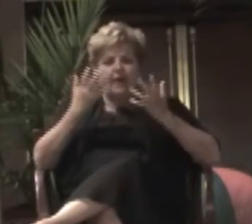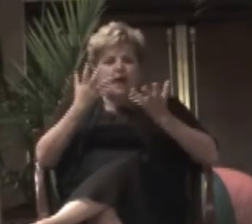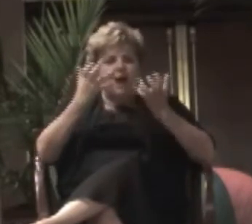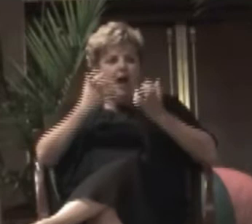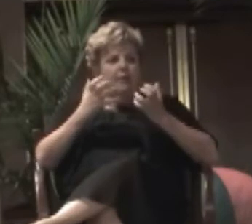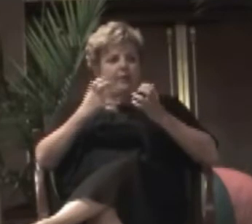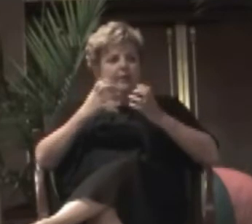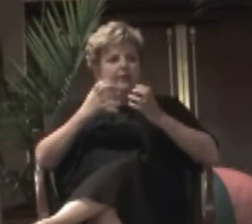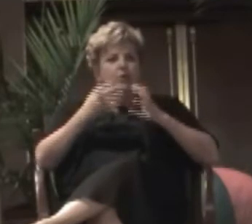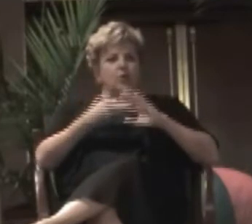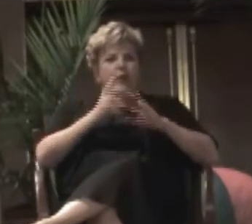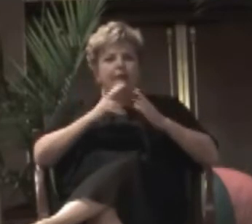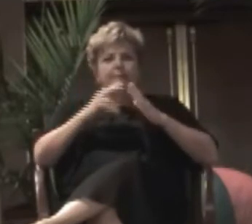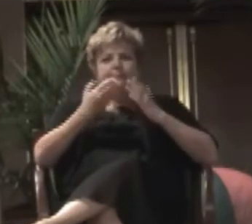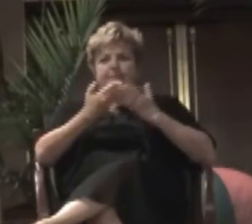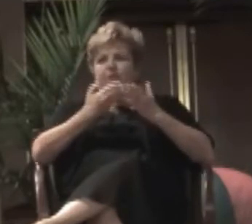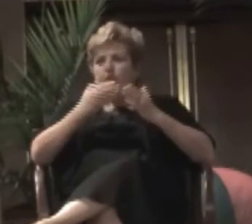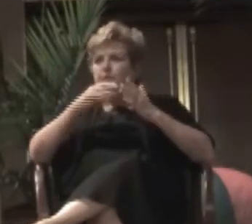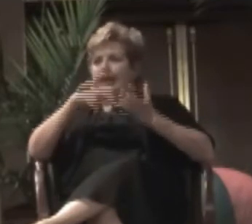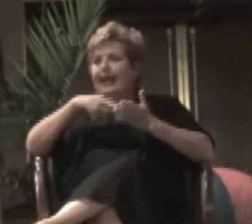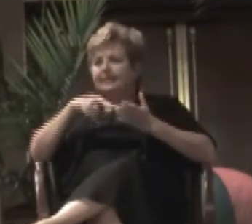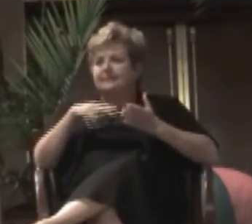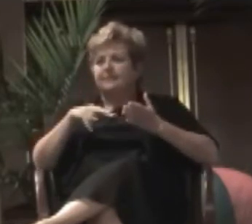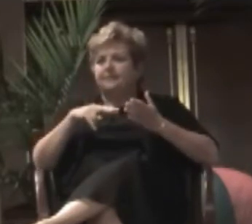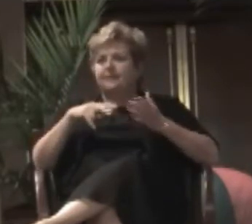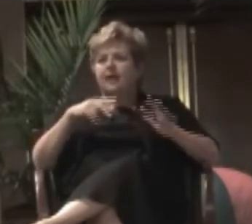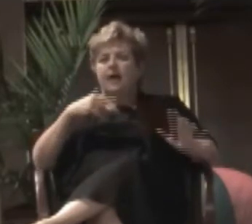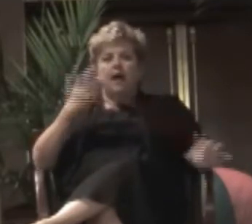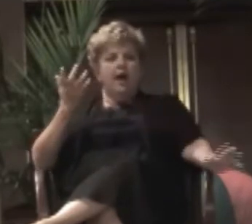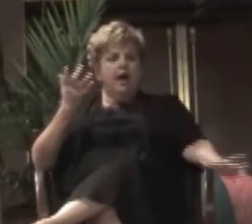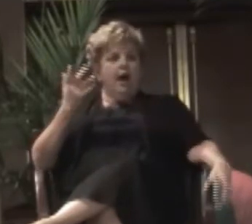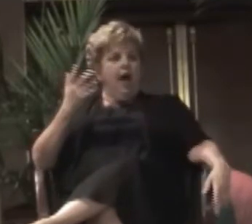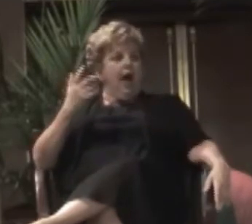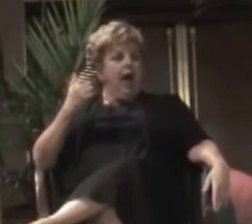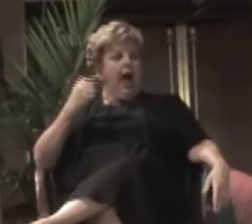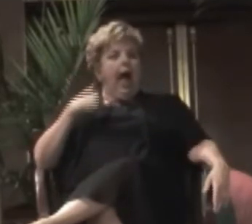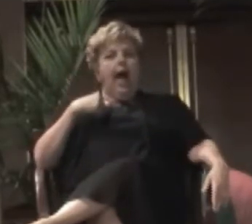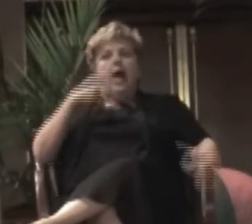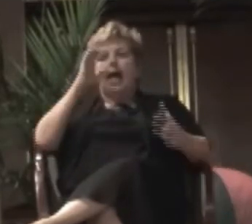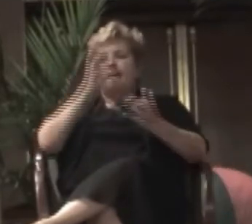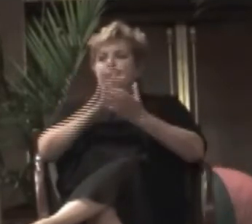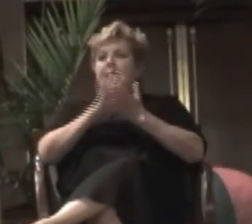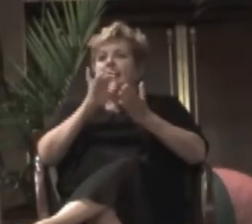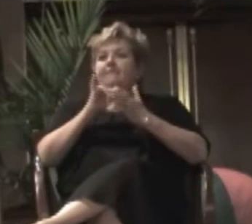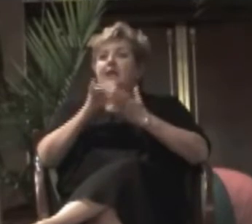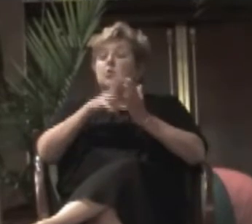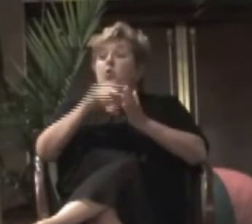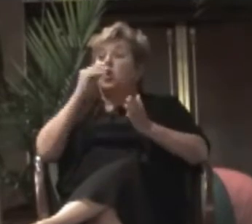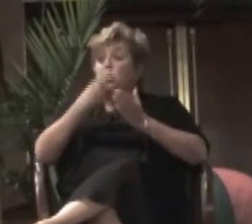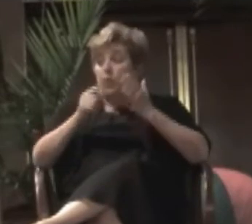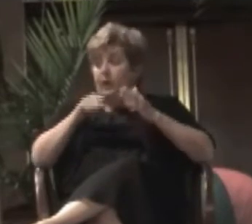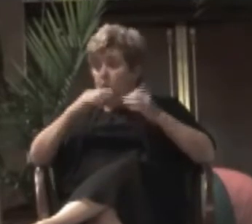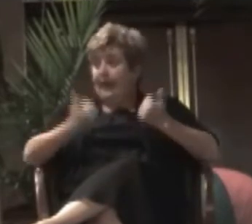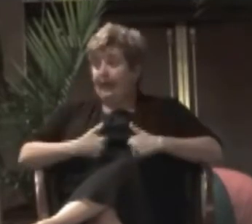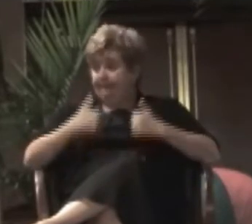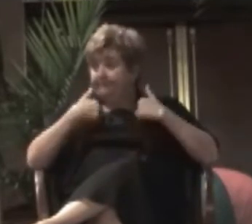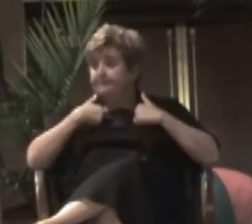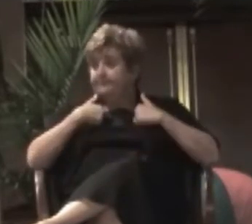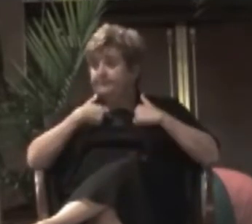anyway. I'm a guy, I'm somebody who believes that you learn what you live. And so I was somebody who grew up, and like